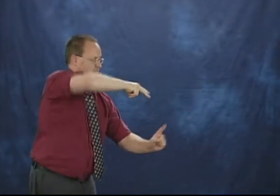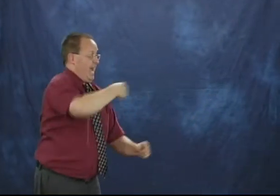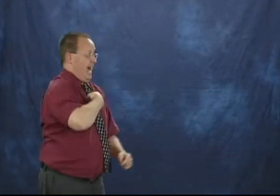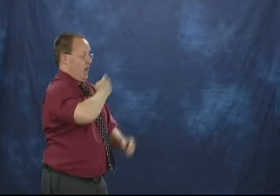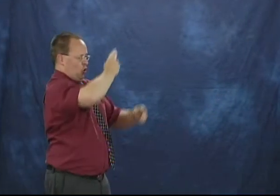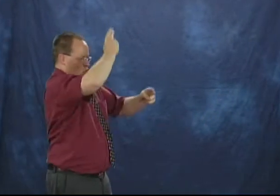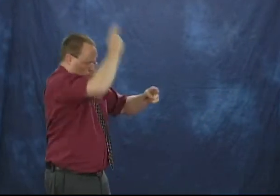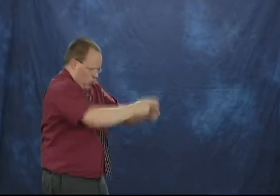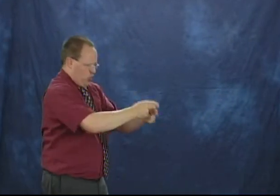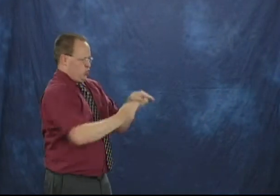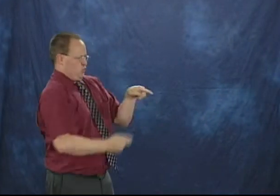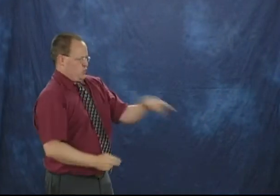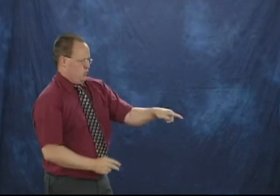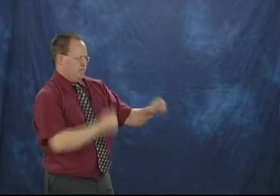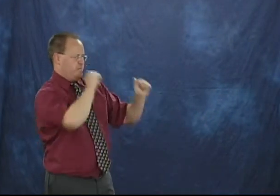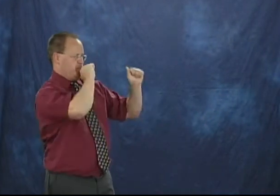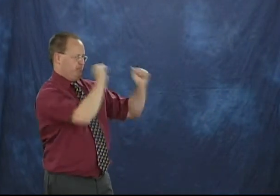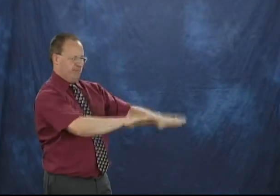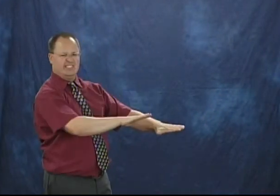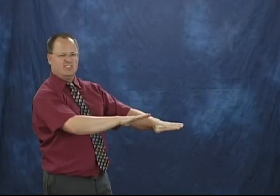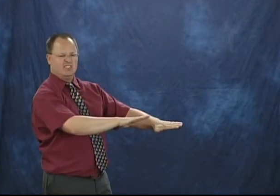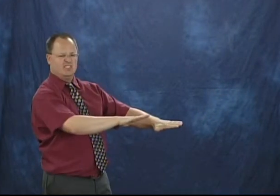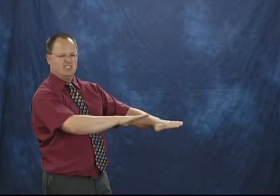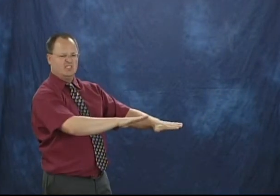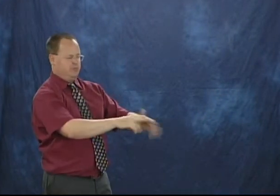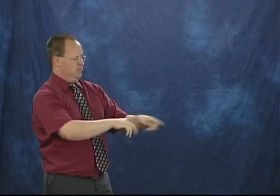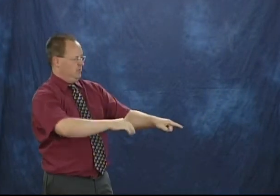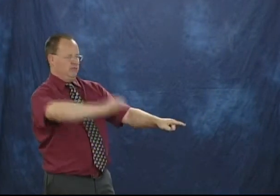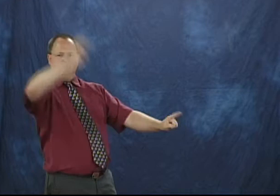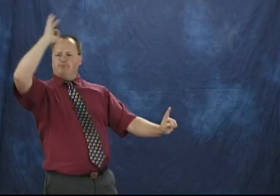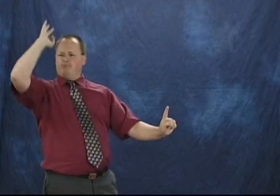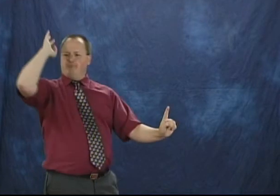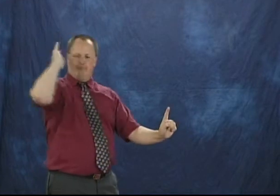But the verb form of makarios is God